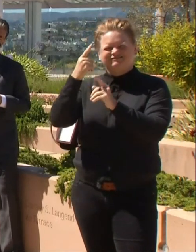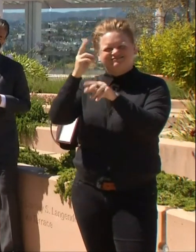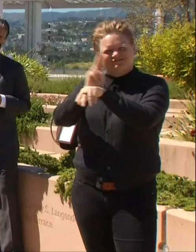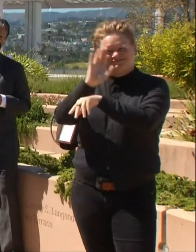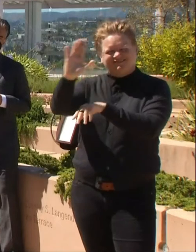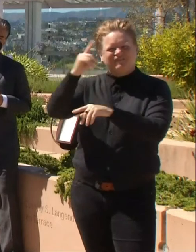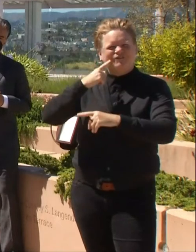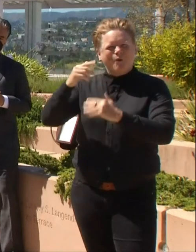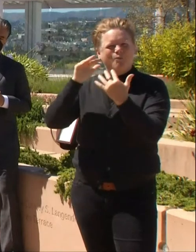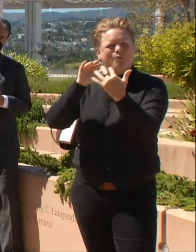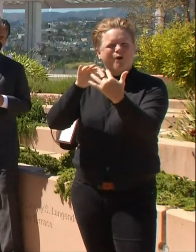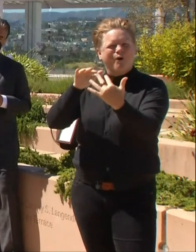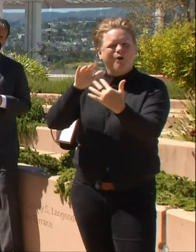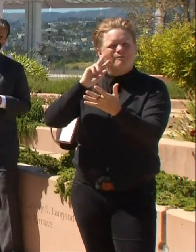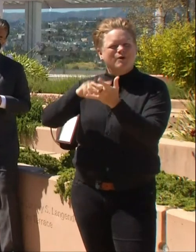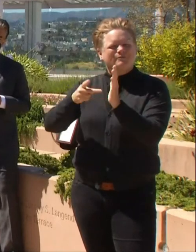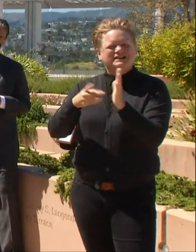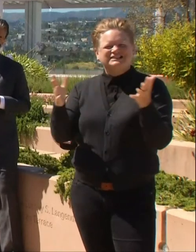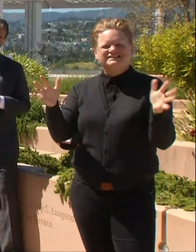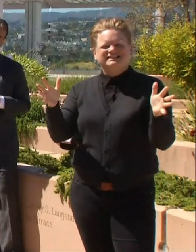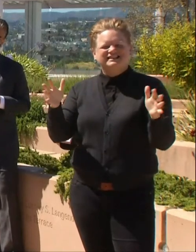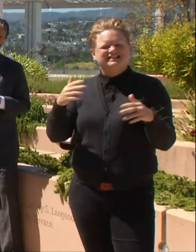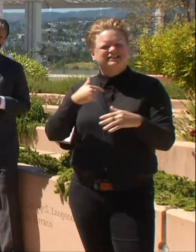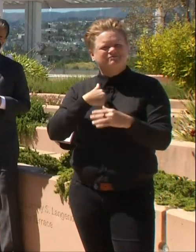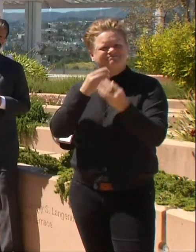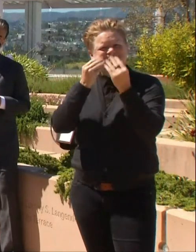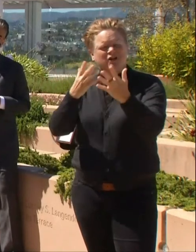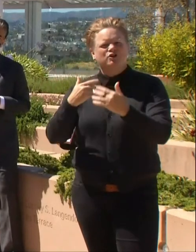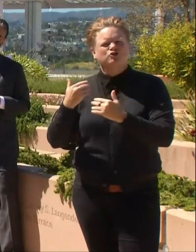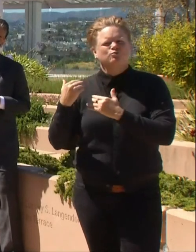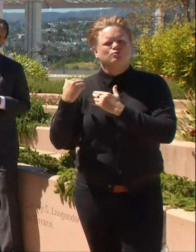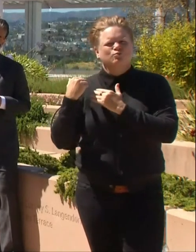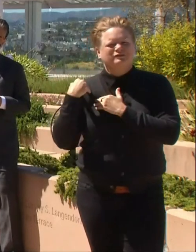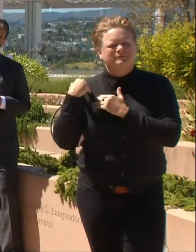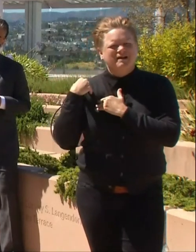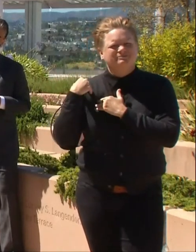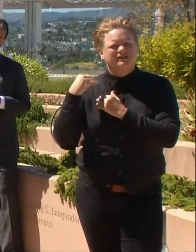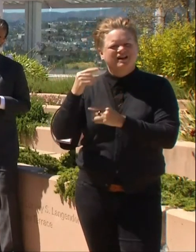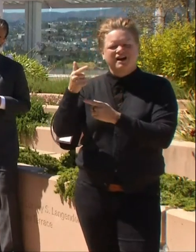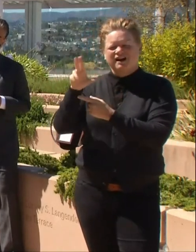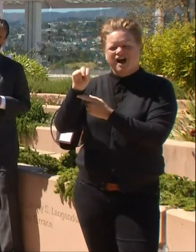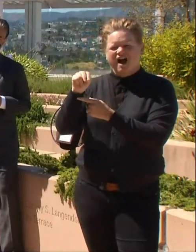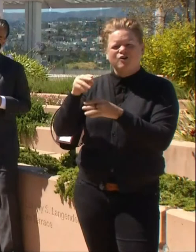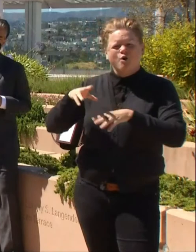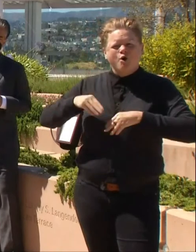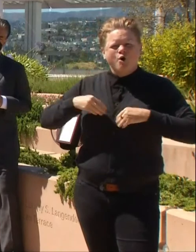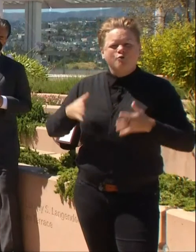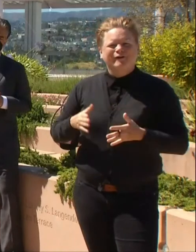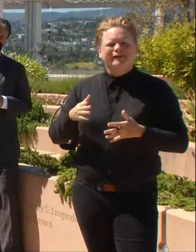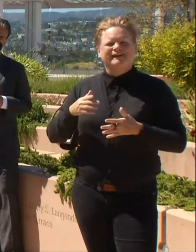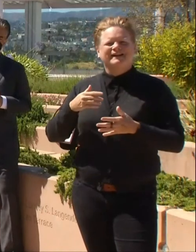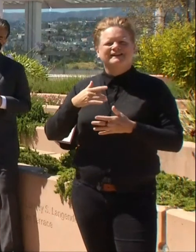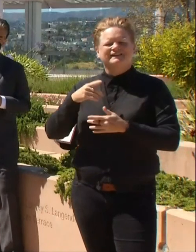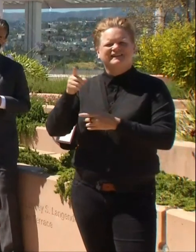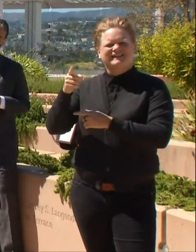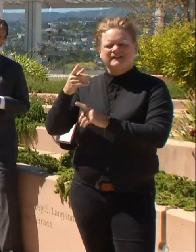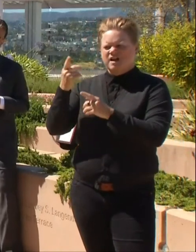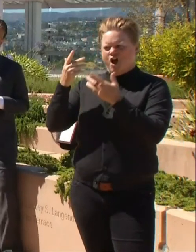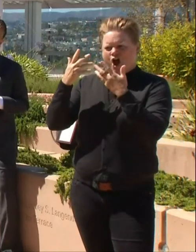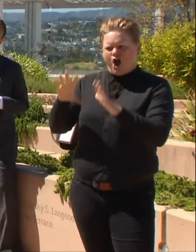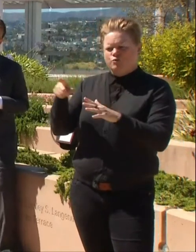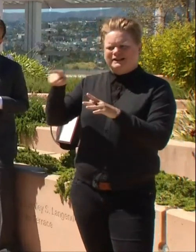gun owners, responsible gun owners, don't believe that an AR-15 is the weapon that you want or need